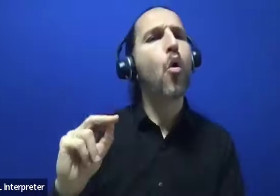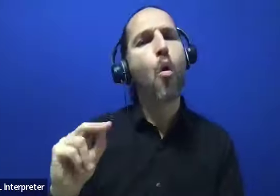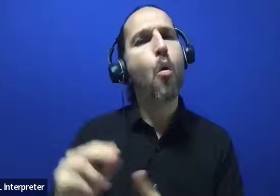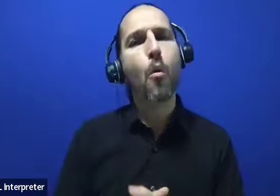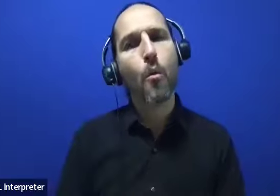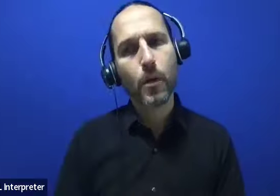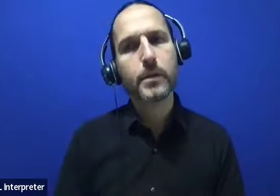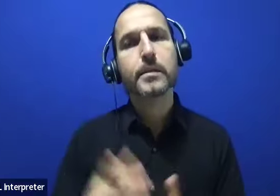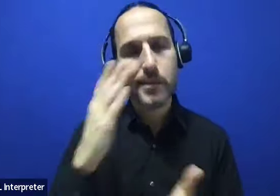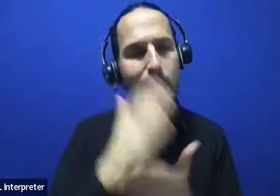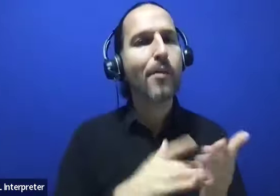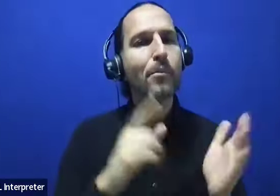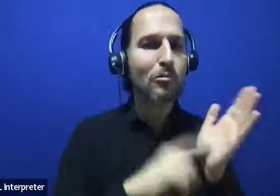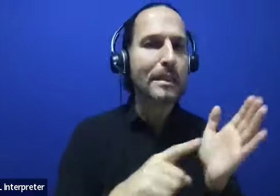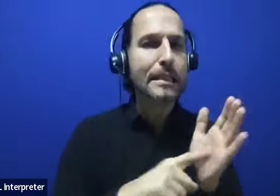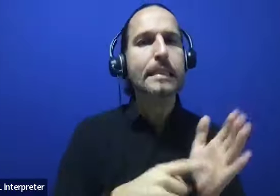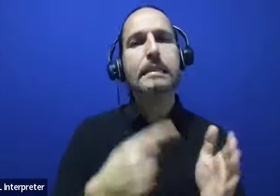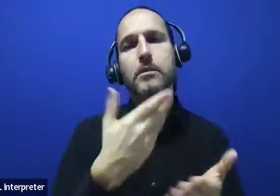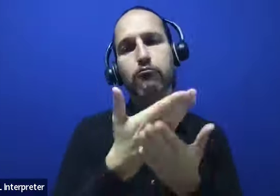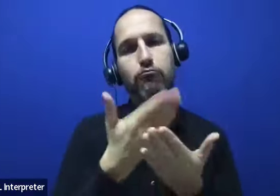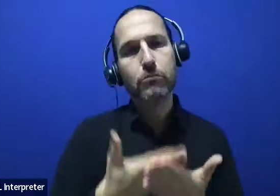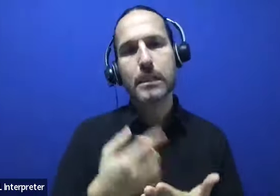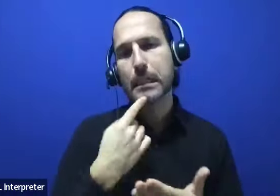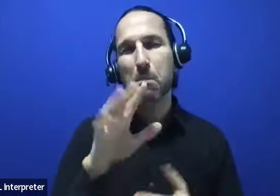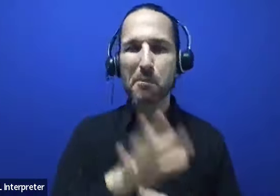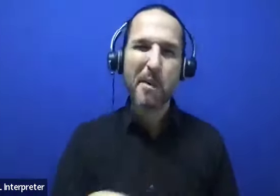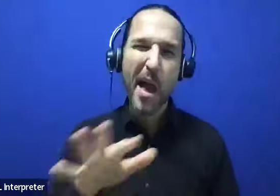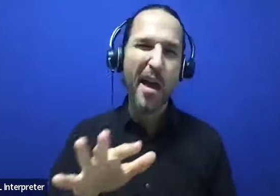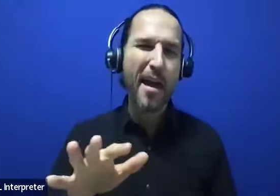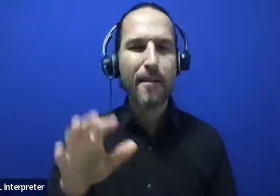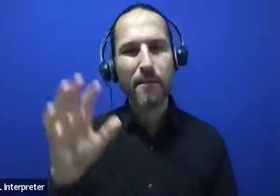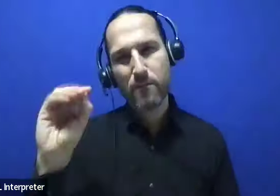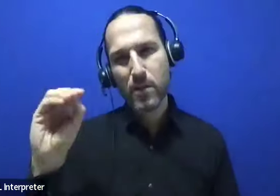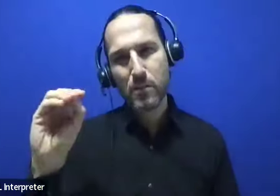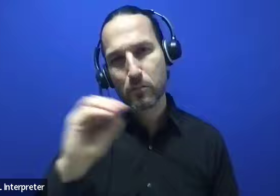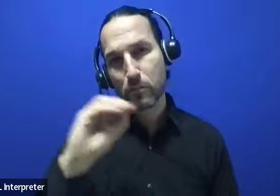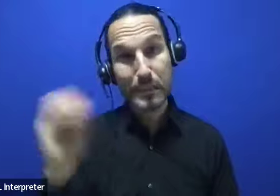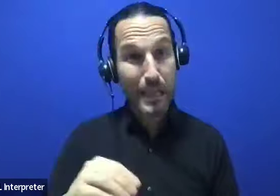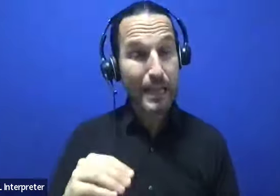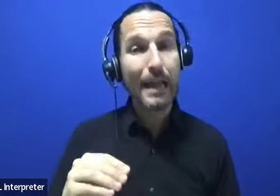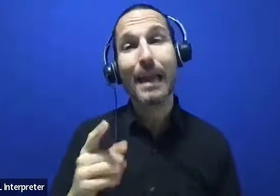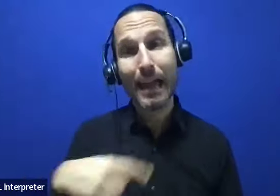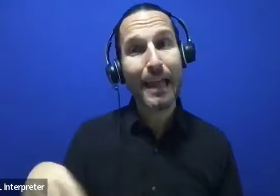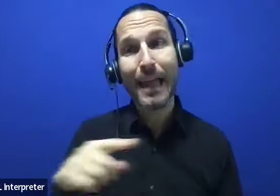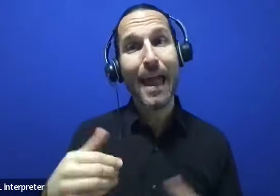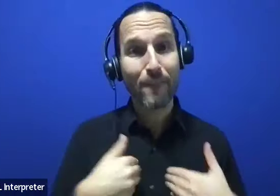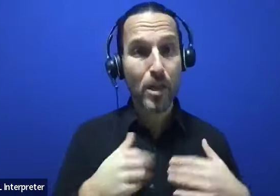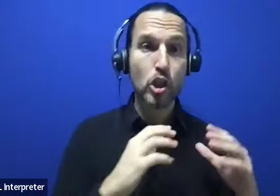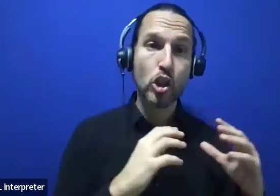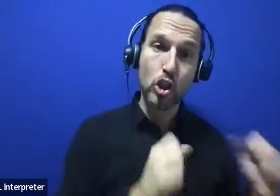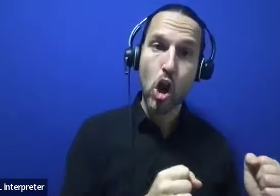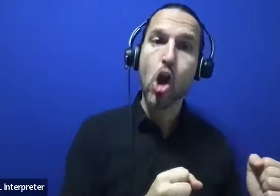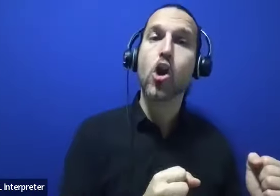And research shows that about half of individuals with charge have